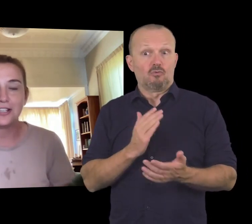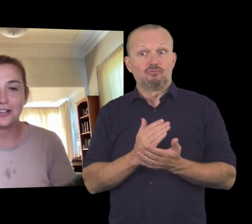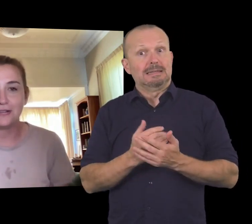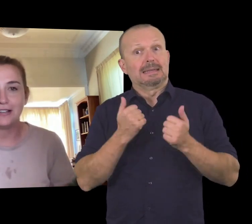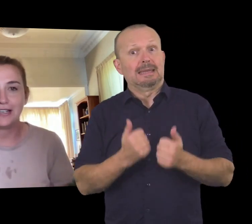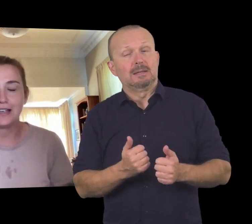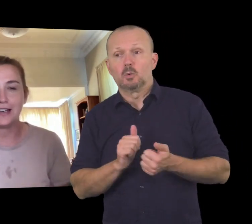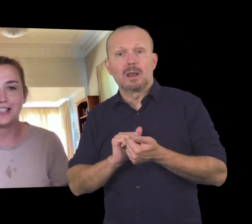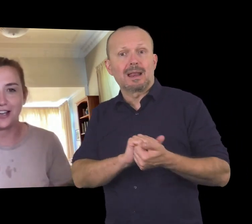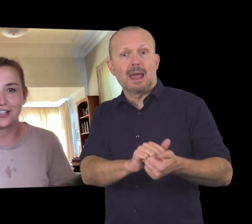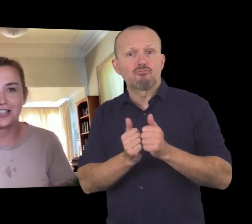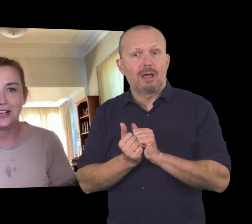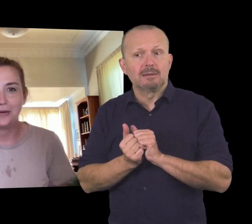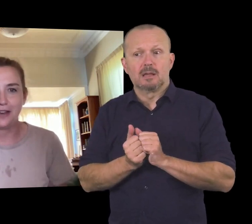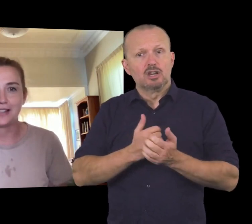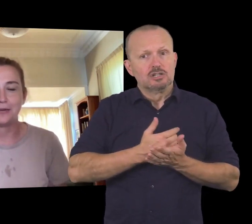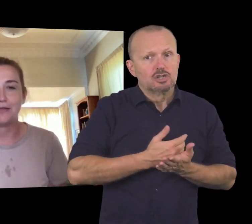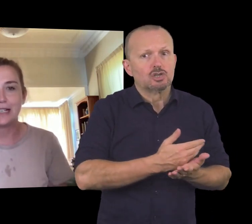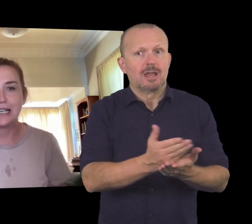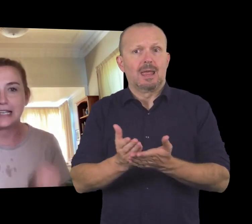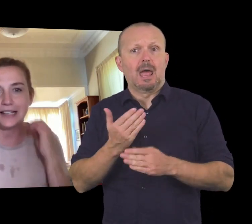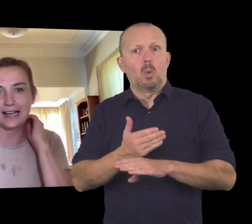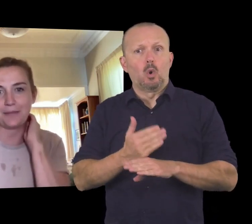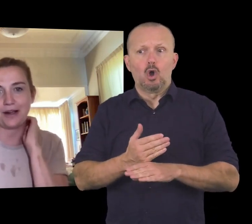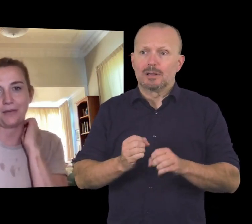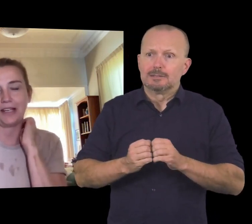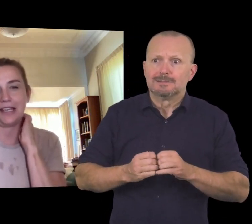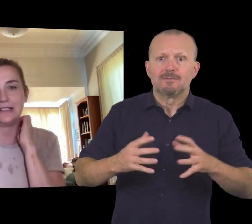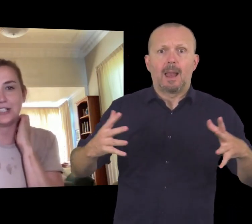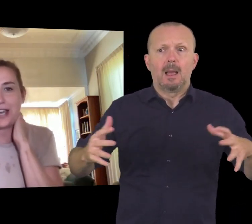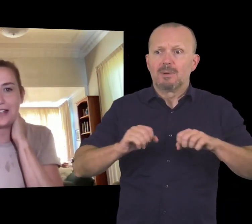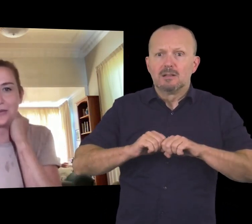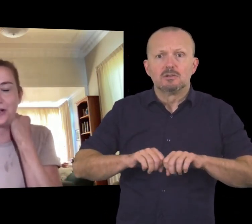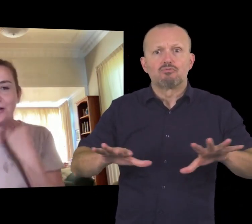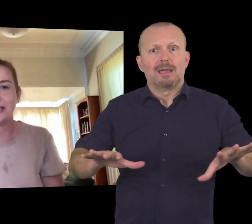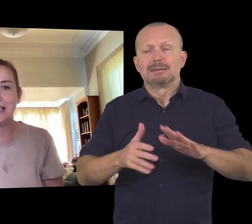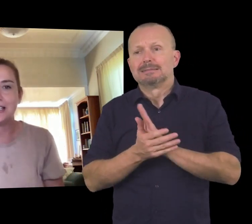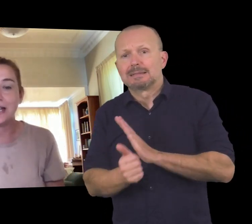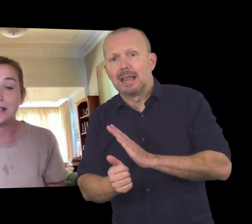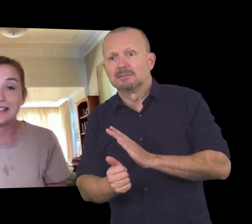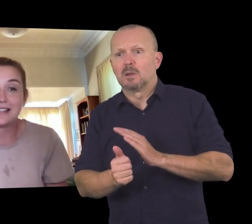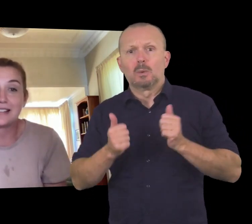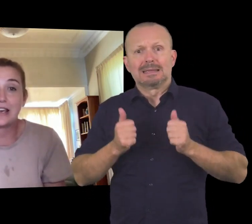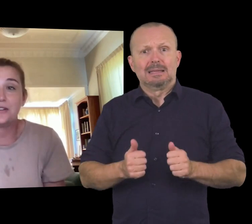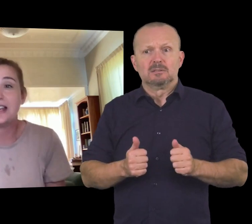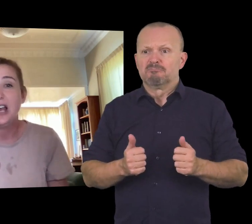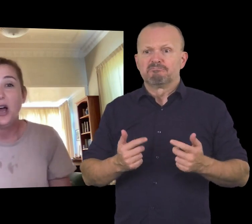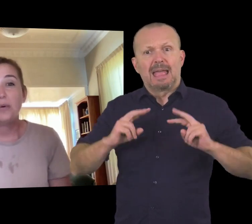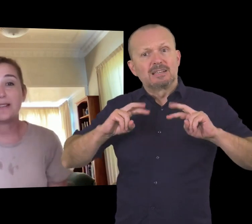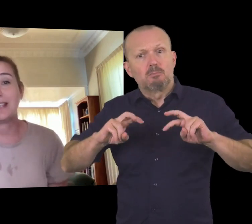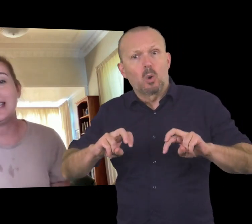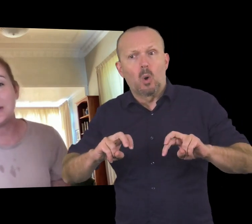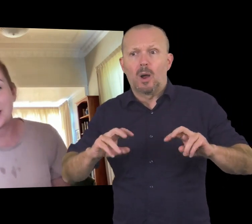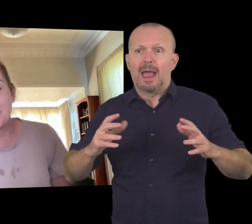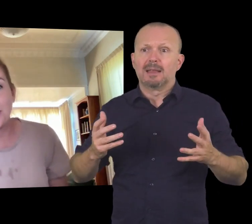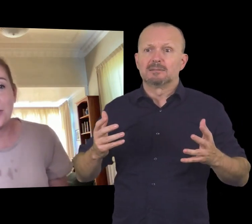do get in touch with us. We're really keen to collaborate. We're keen to share this work. We're keen to share these skills.